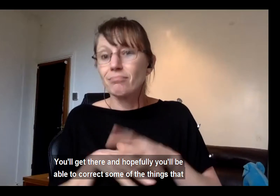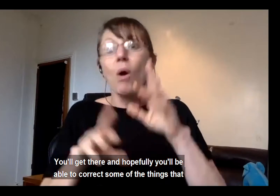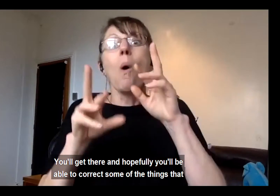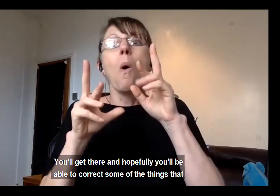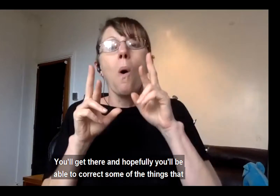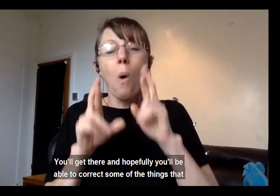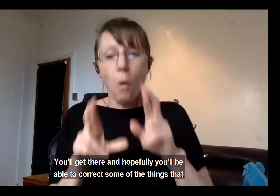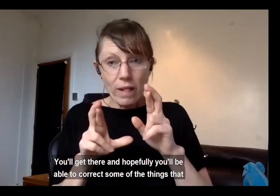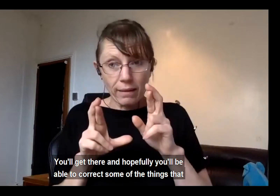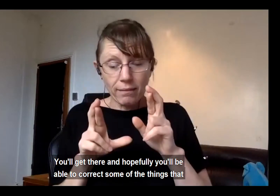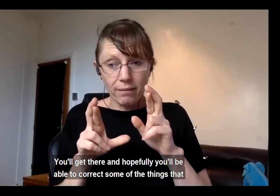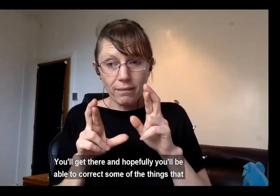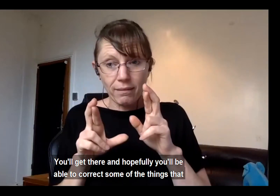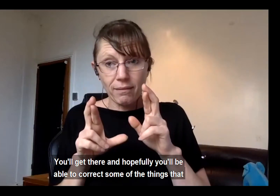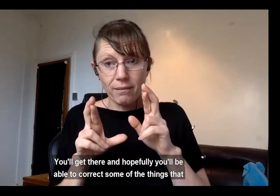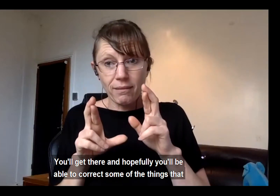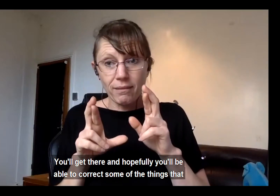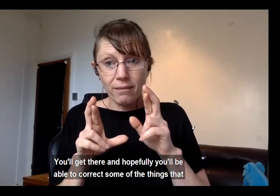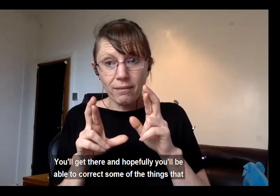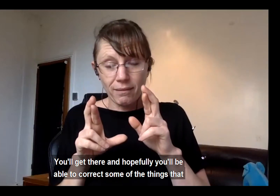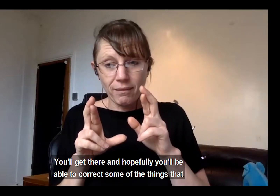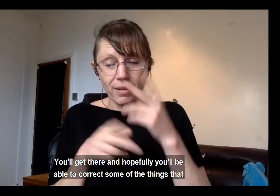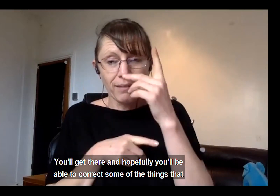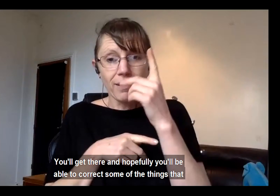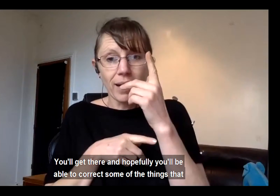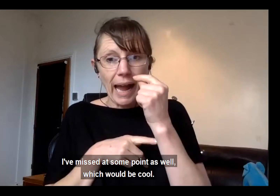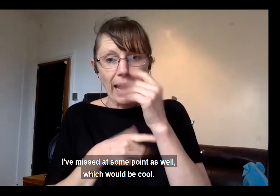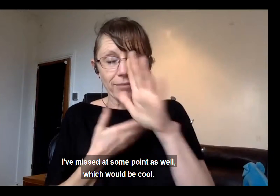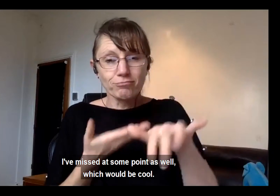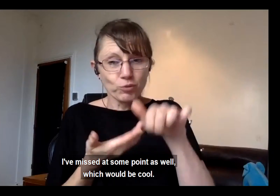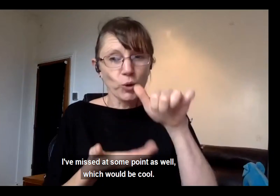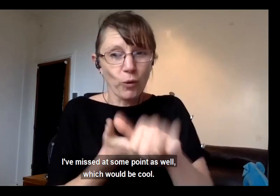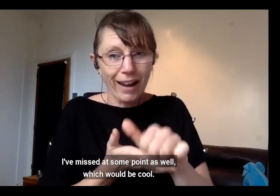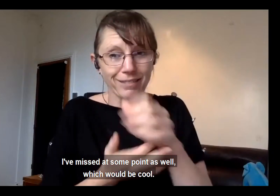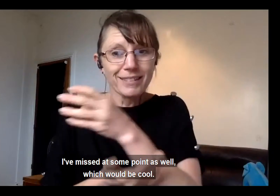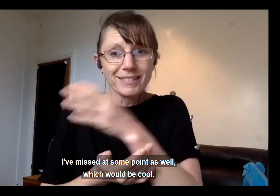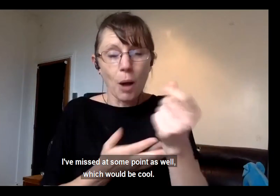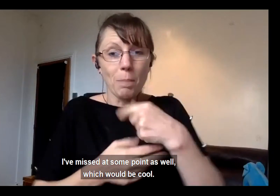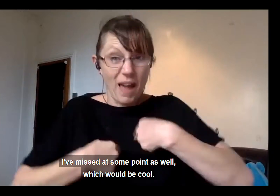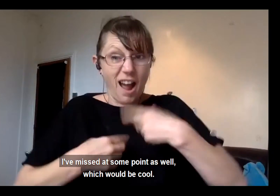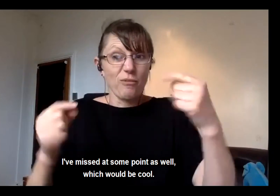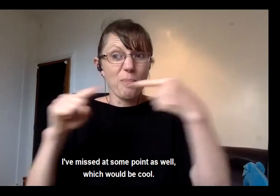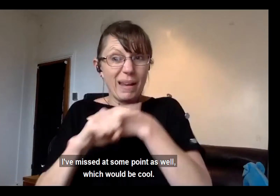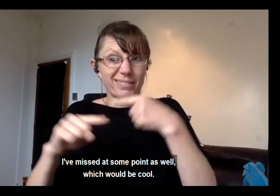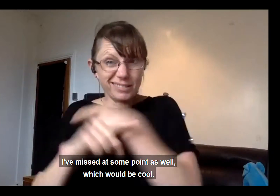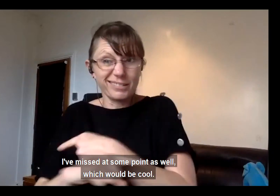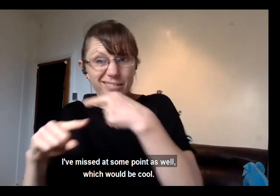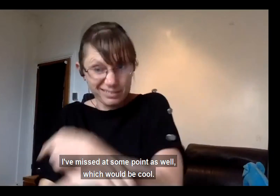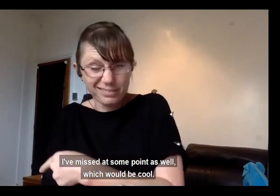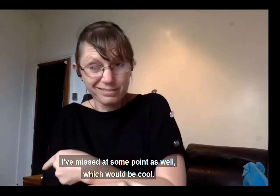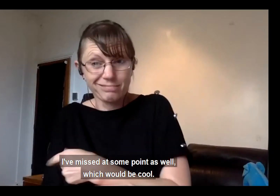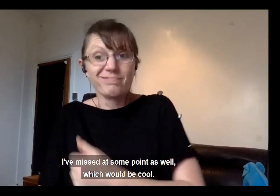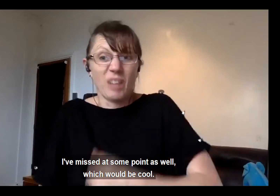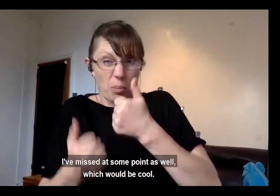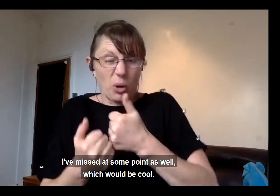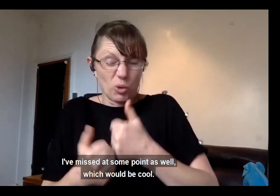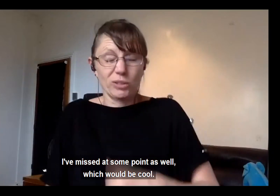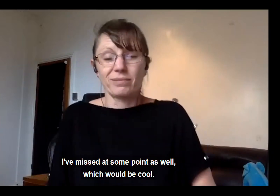hopefully you'll be able to correct some of the things that I've missed at some point as well, which would be cool.